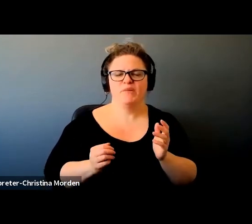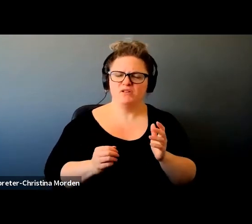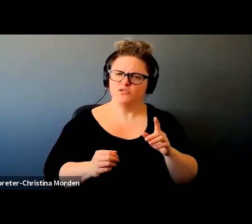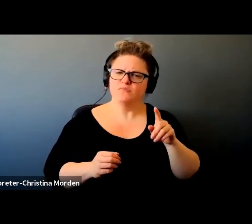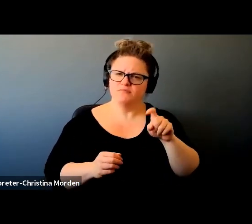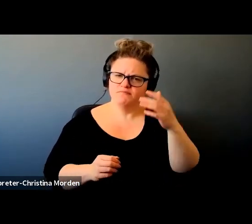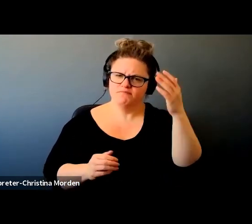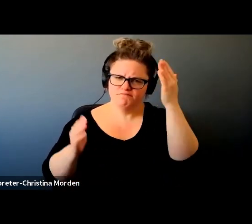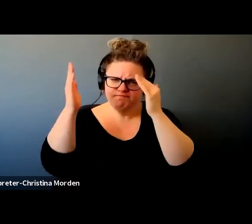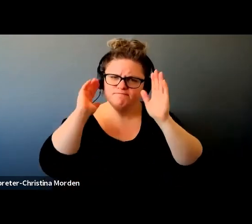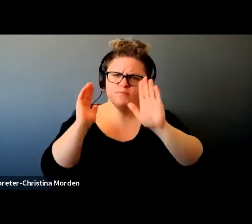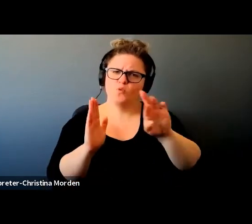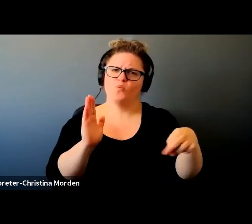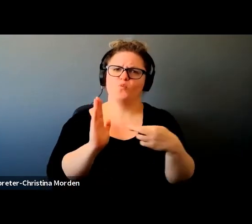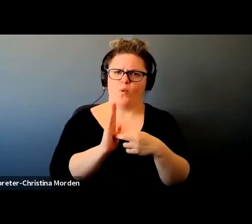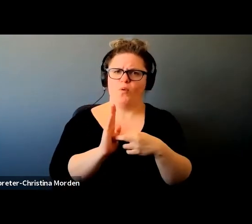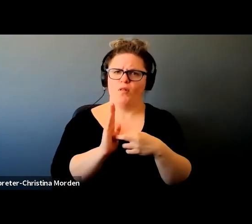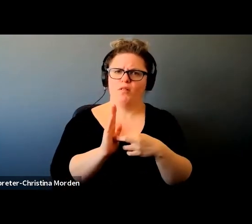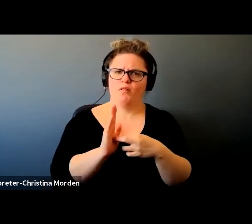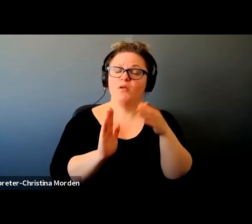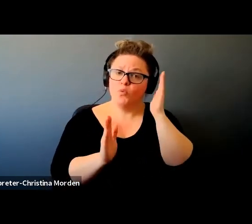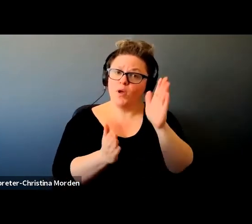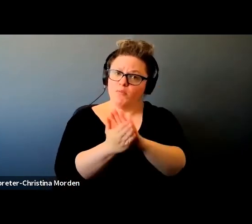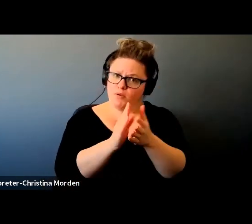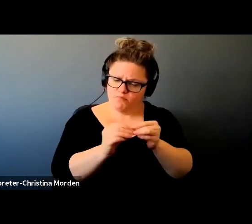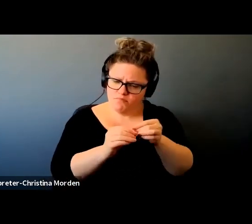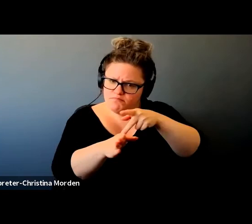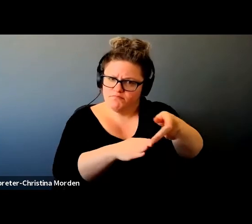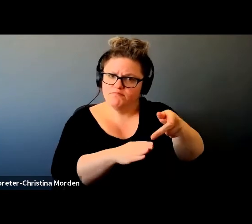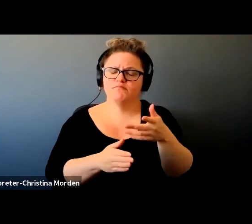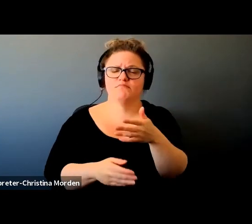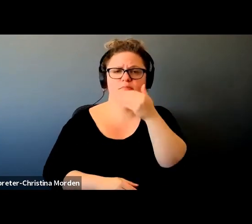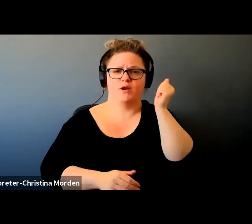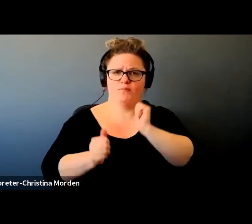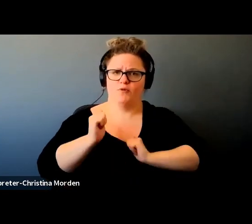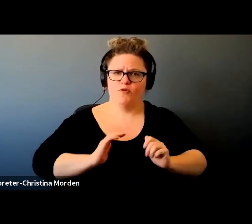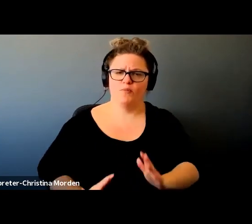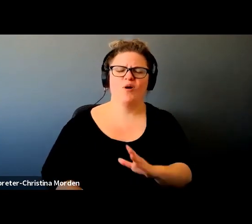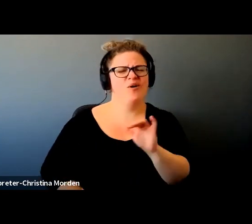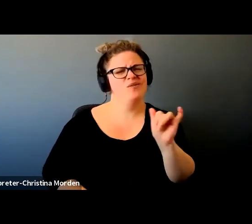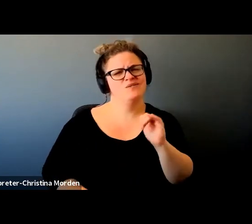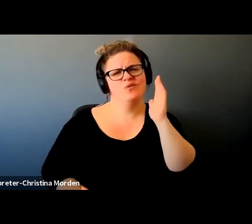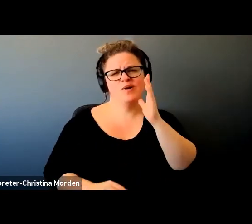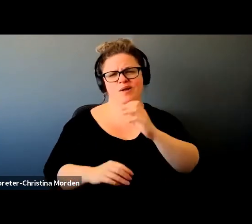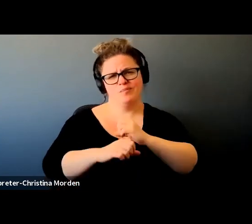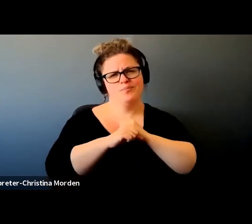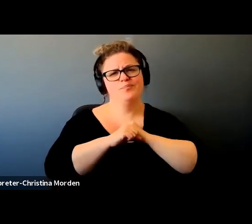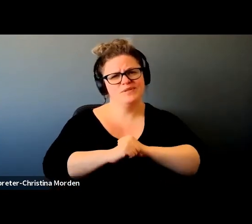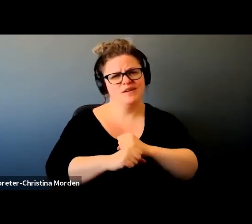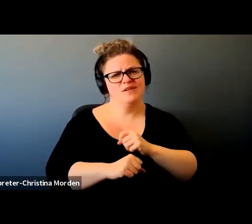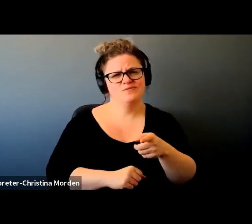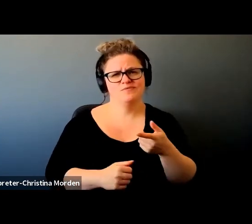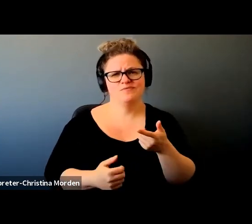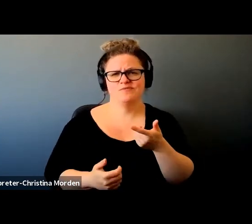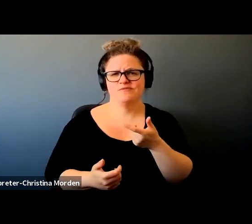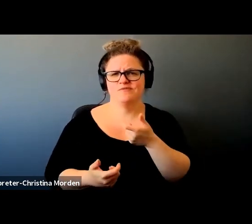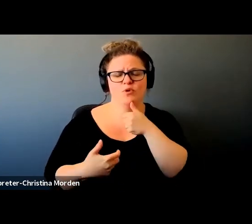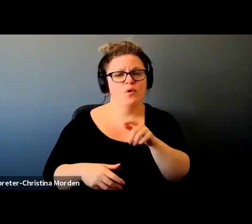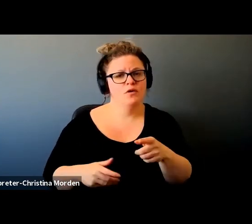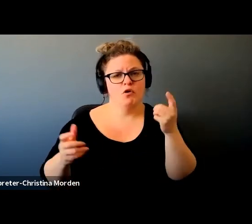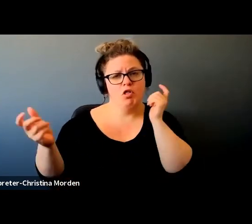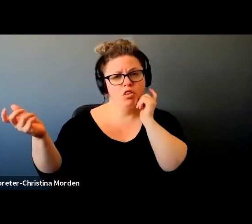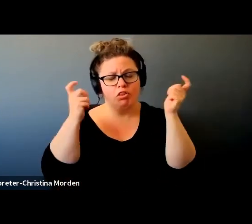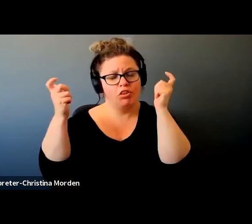you more reliable, a better performer, and protects you from getting like a big head or performer's